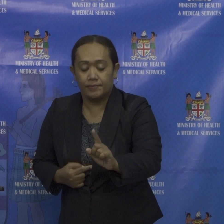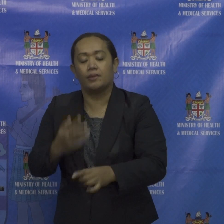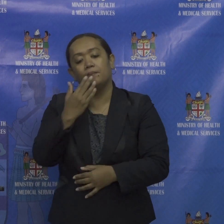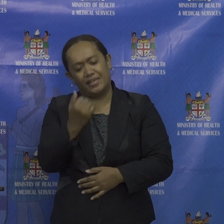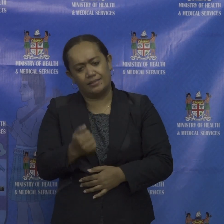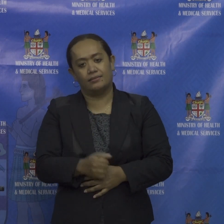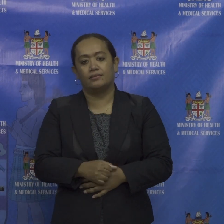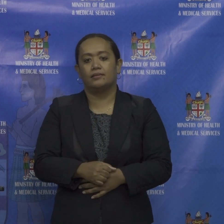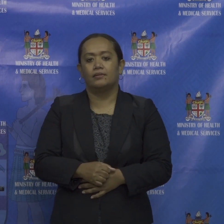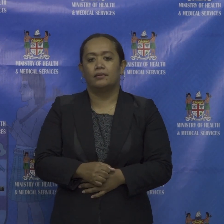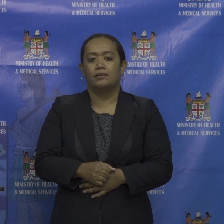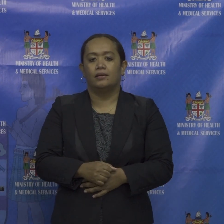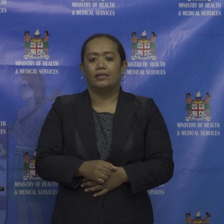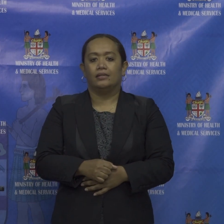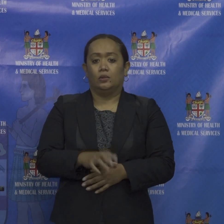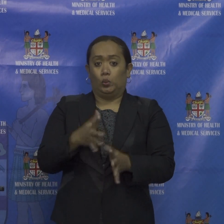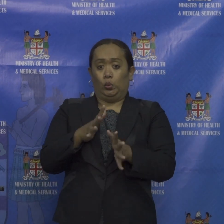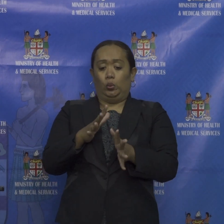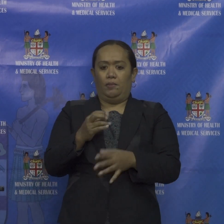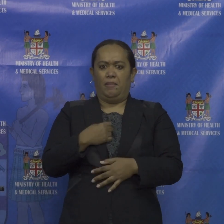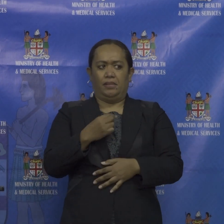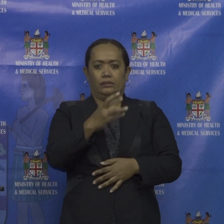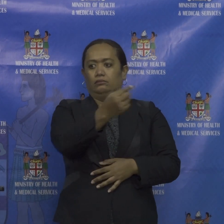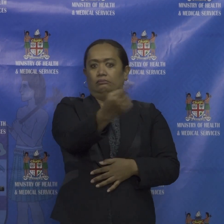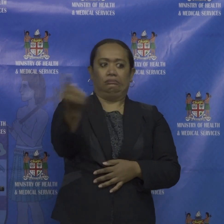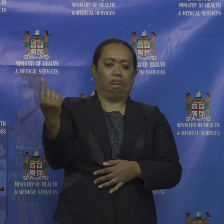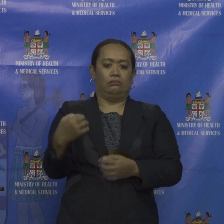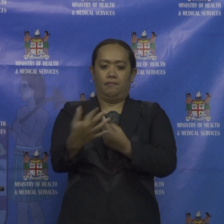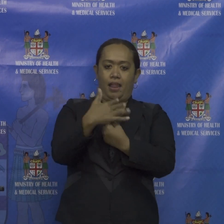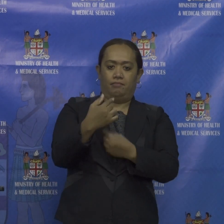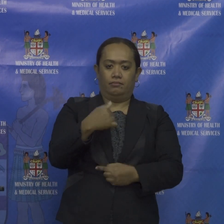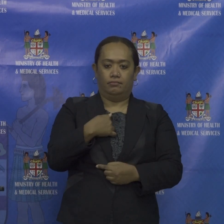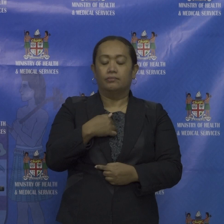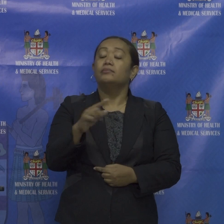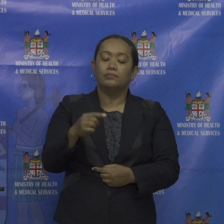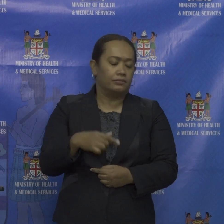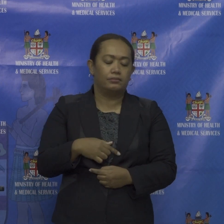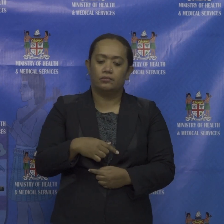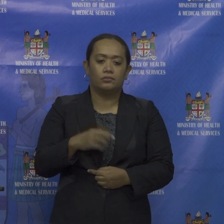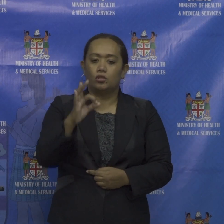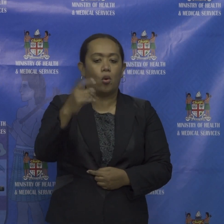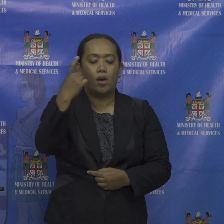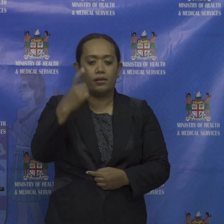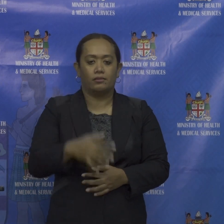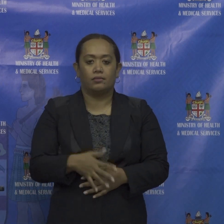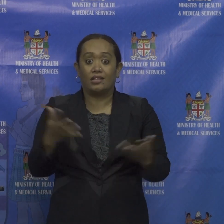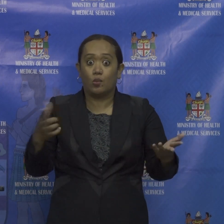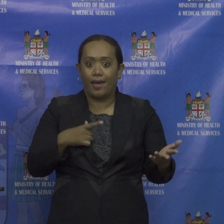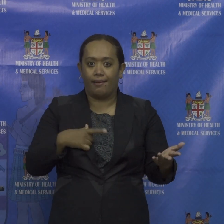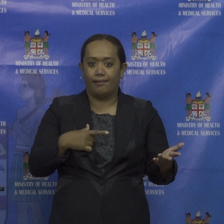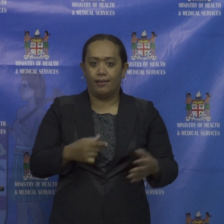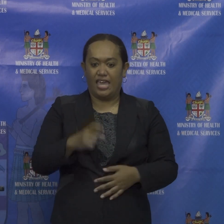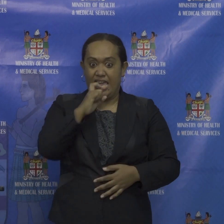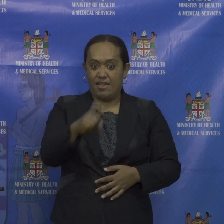get tested because they're afraid of how they're going to be treated by the public, no one's going to come forward. And we're going to have